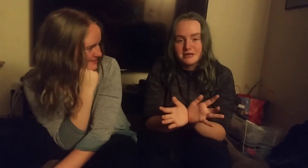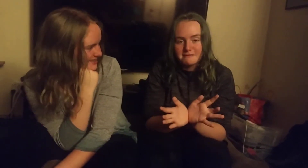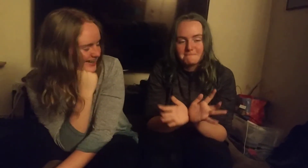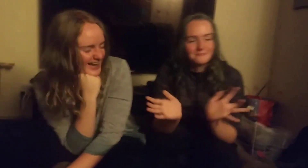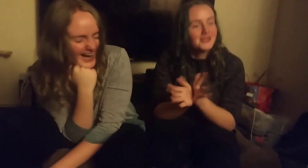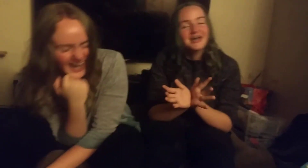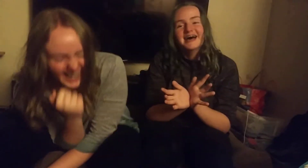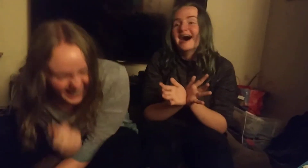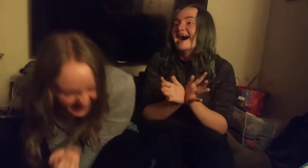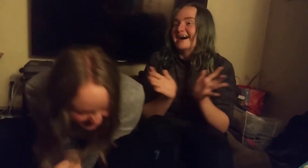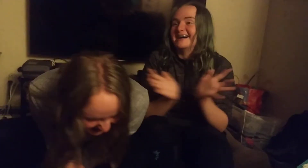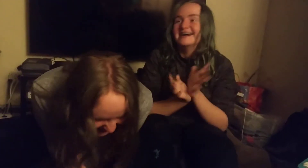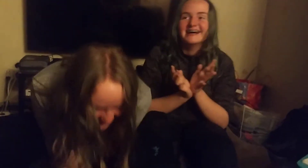Okay,